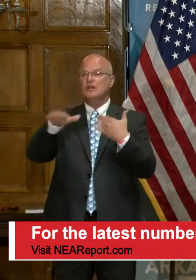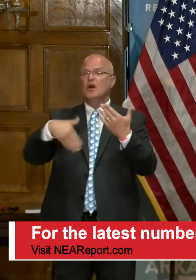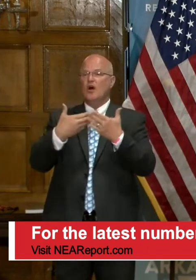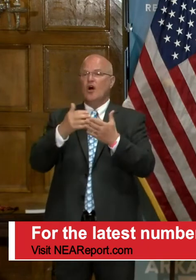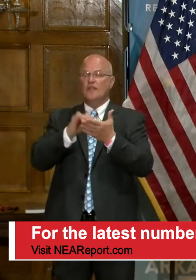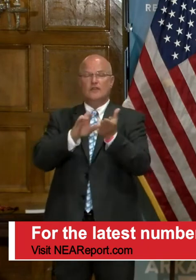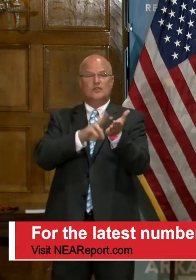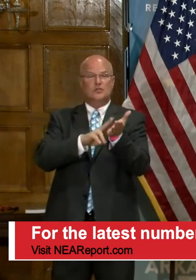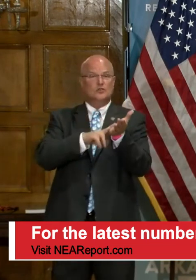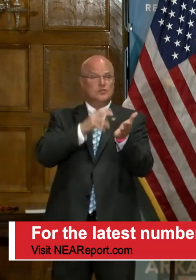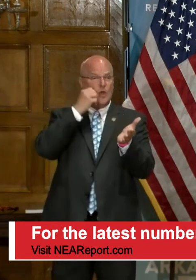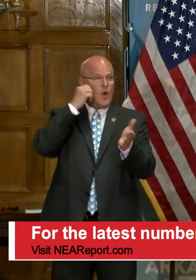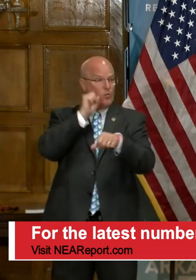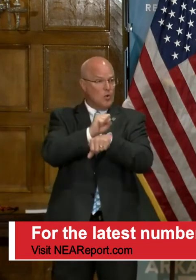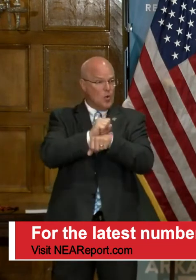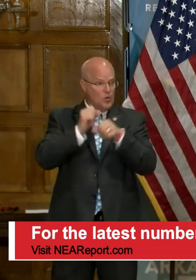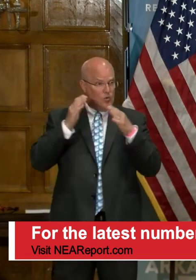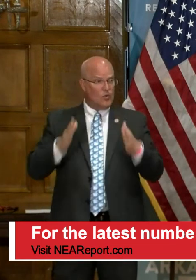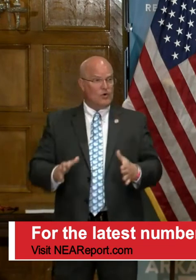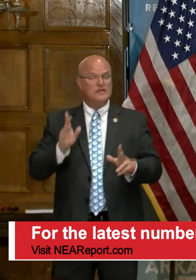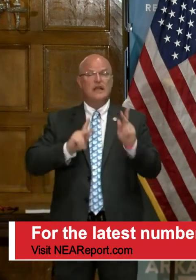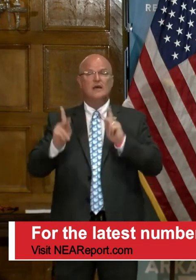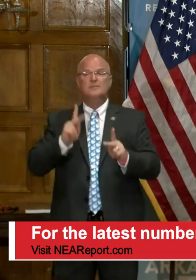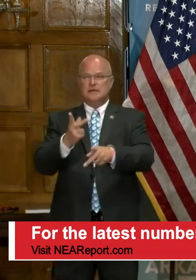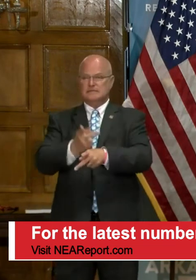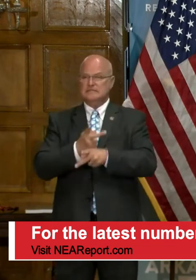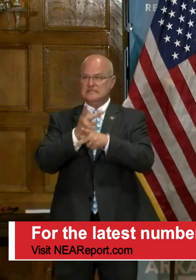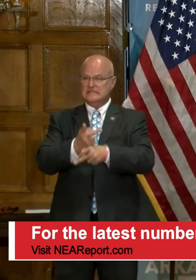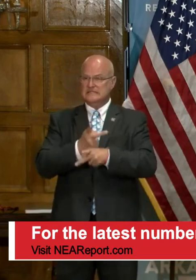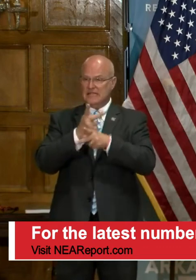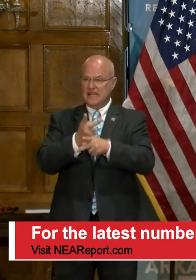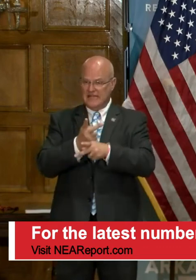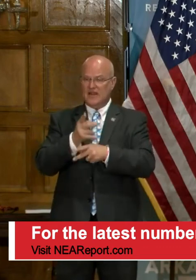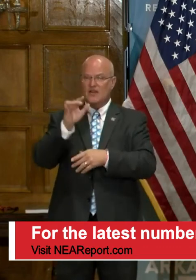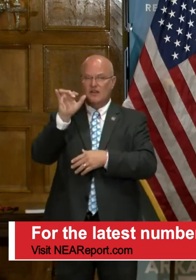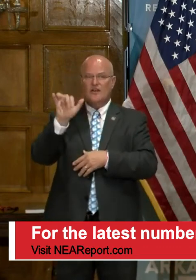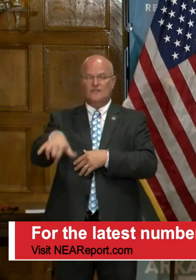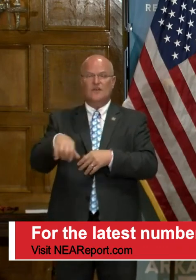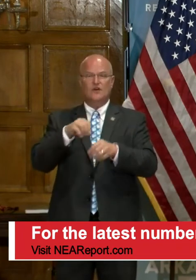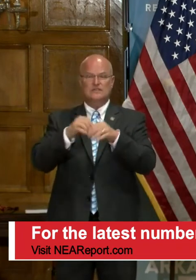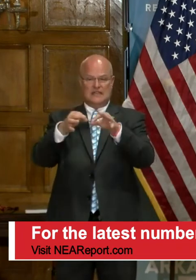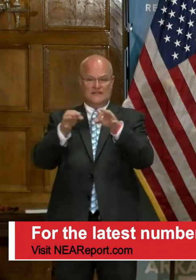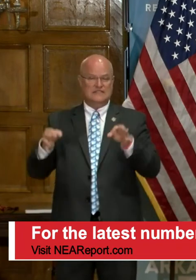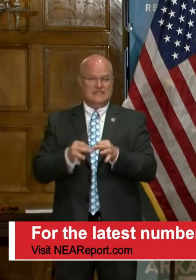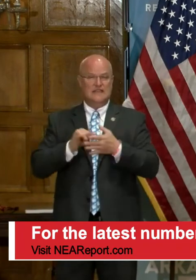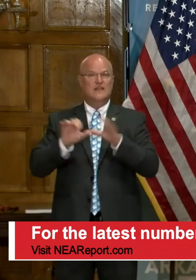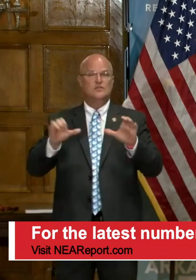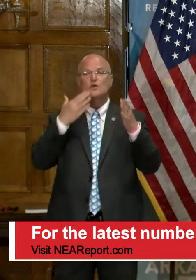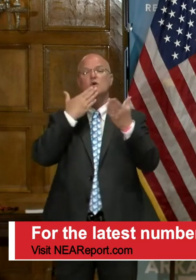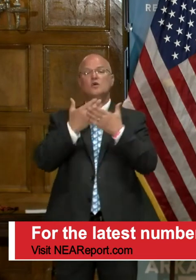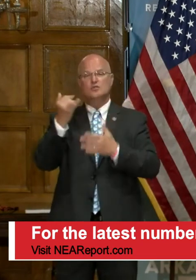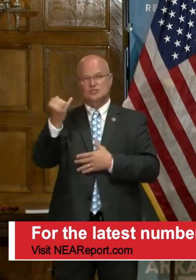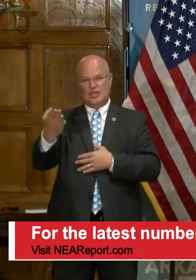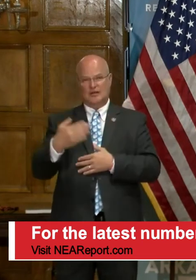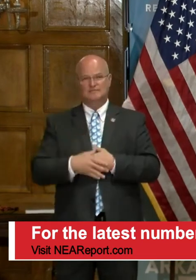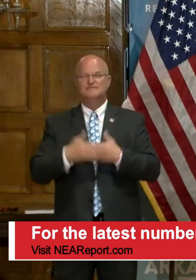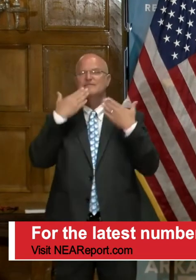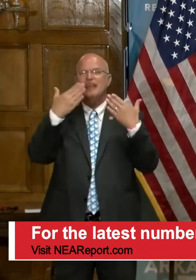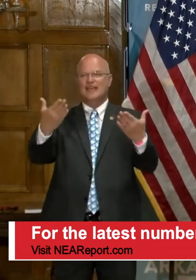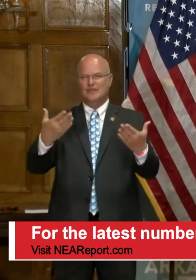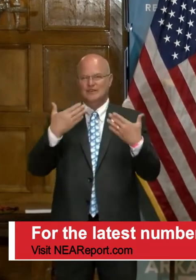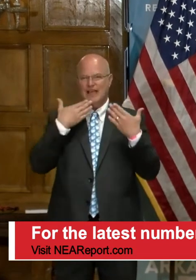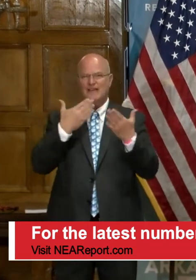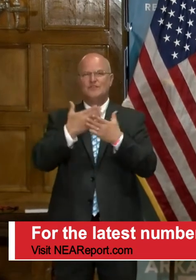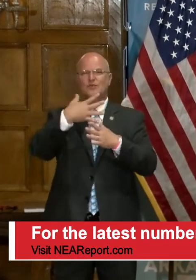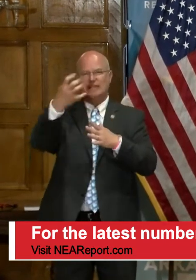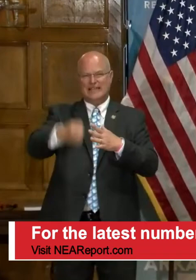the nursing home workers and those that are taking care of those in the facilities that do a great job. Thank you.